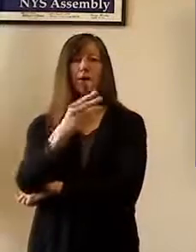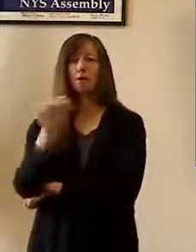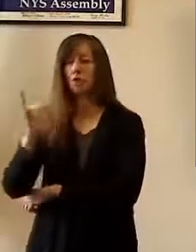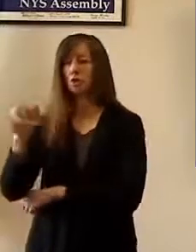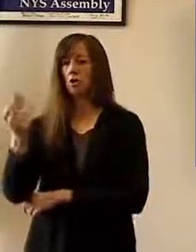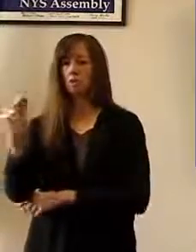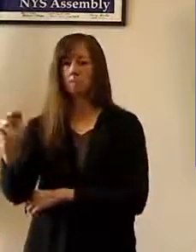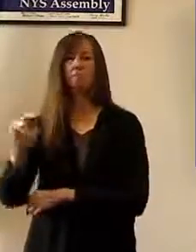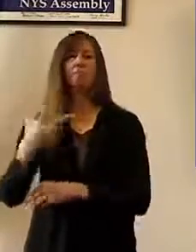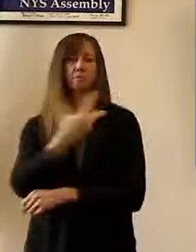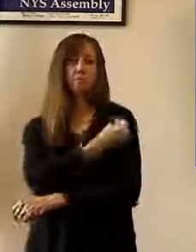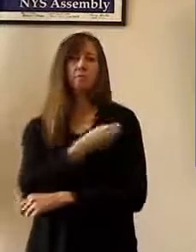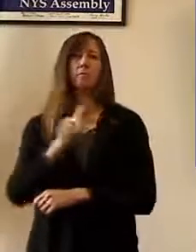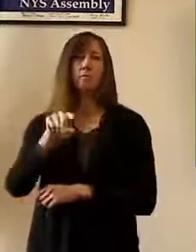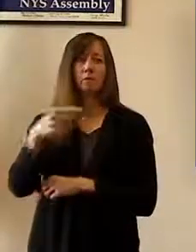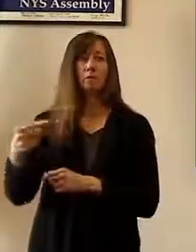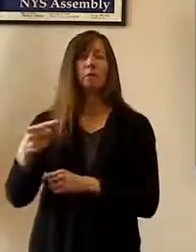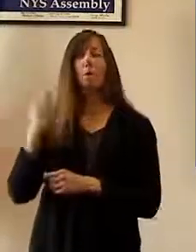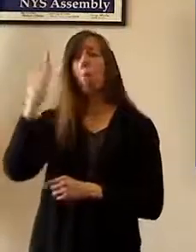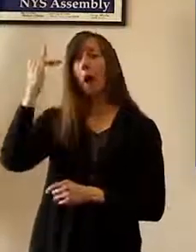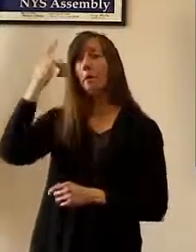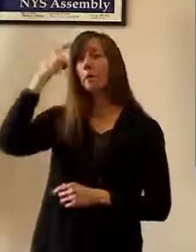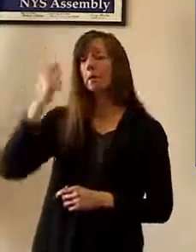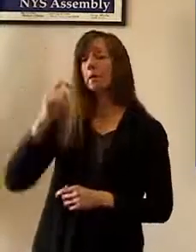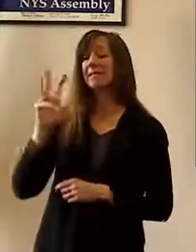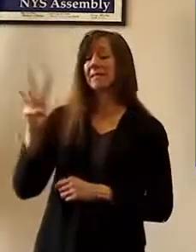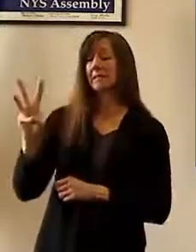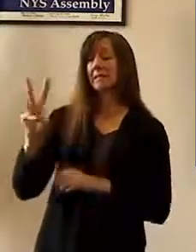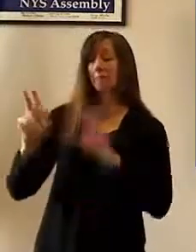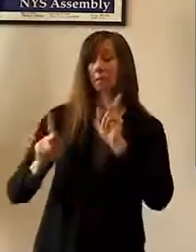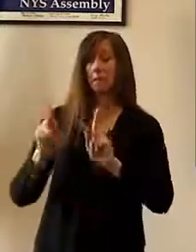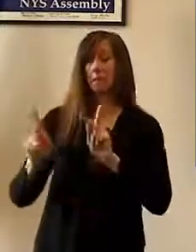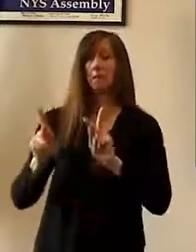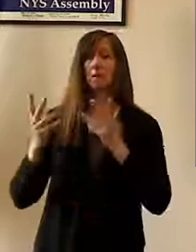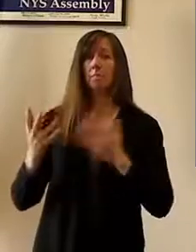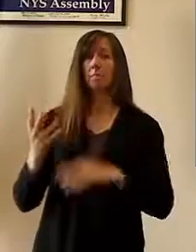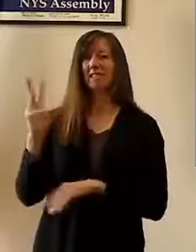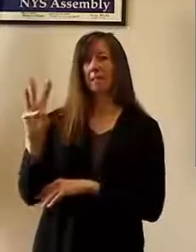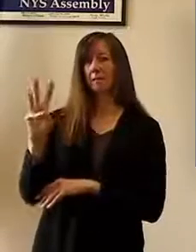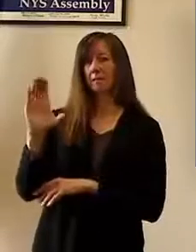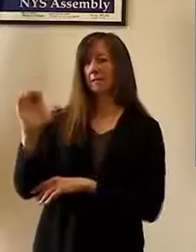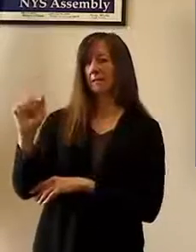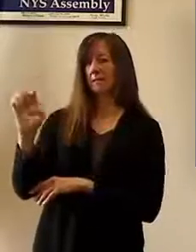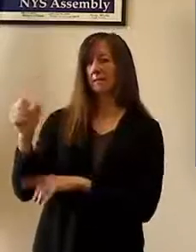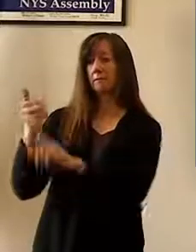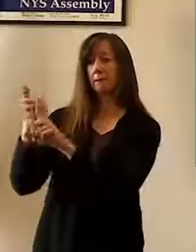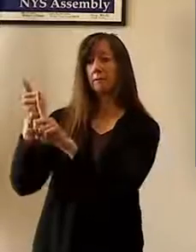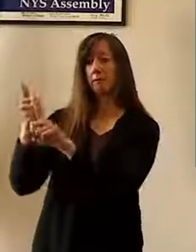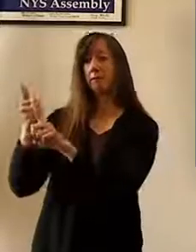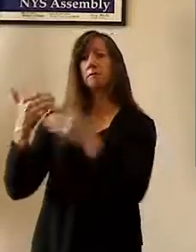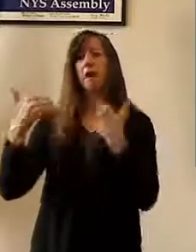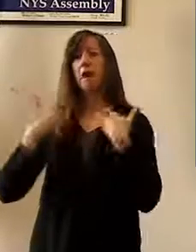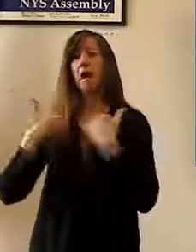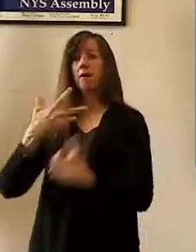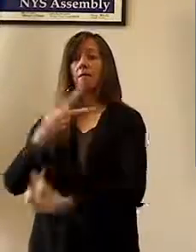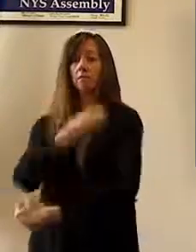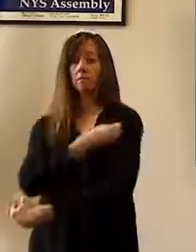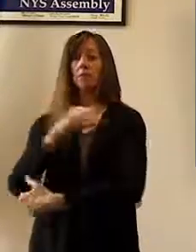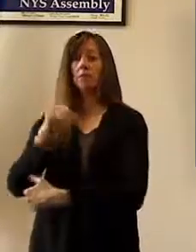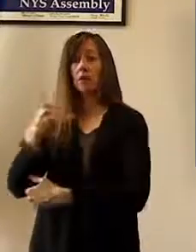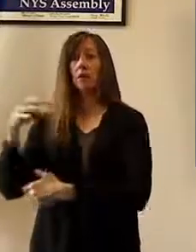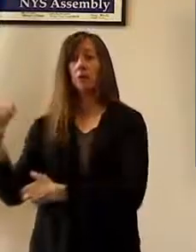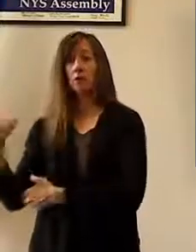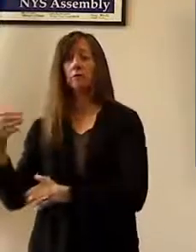citizens, and 6 cases involving blood clots among individuals who have also